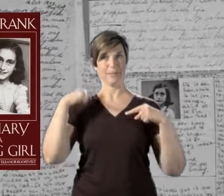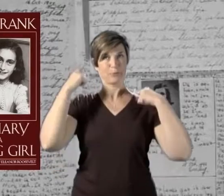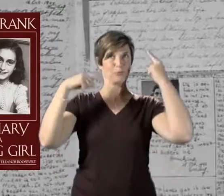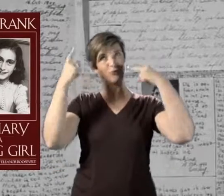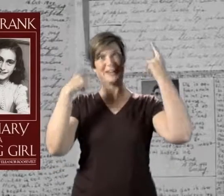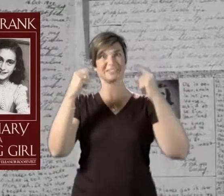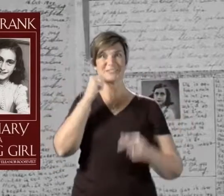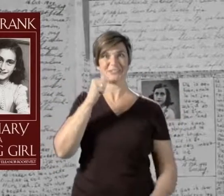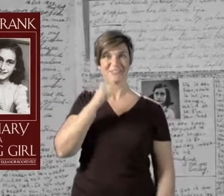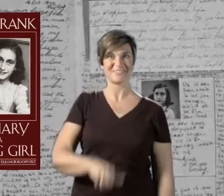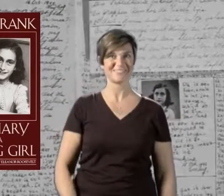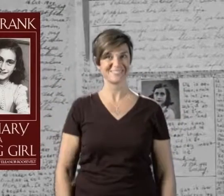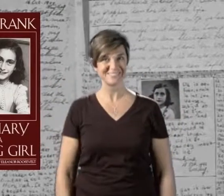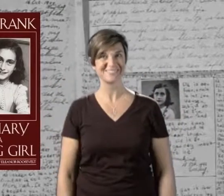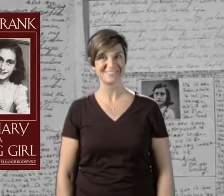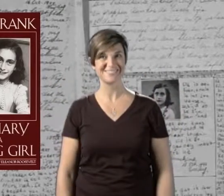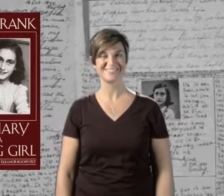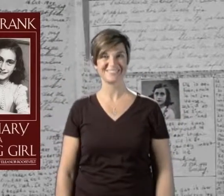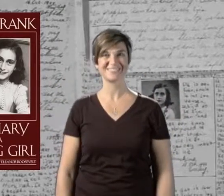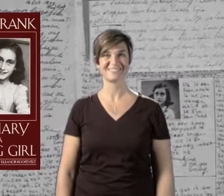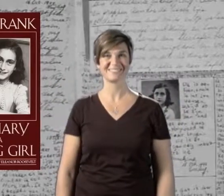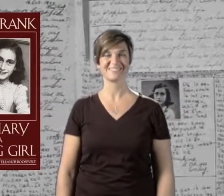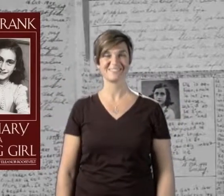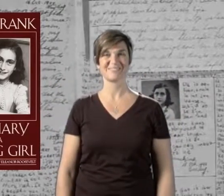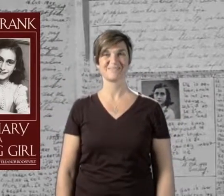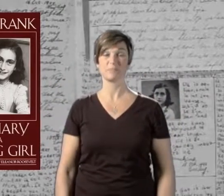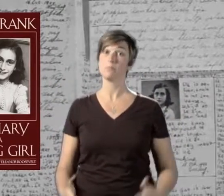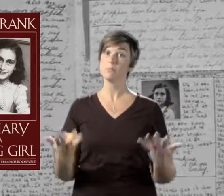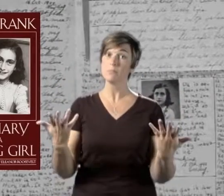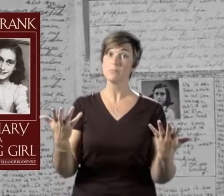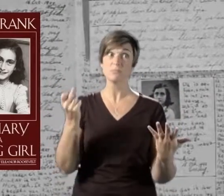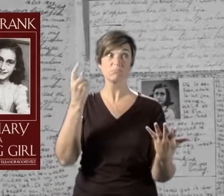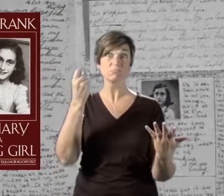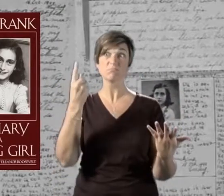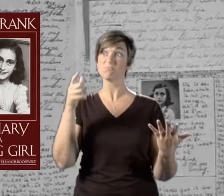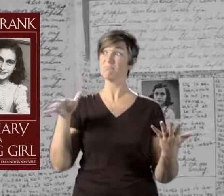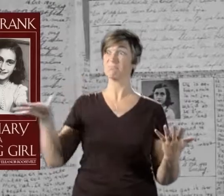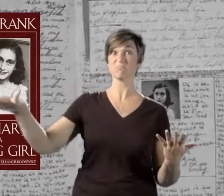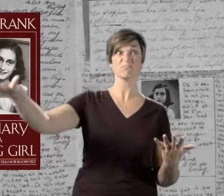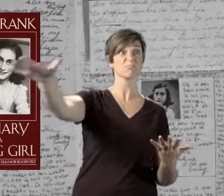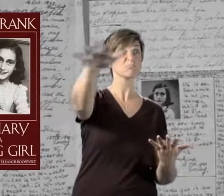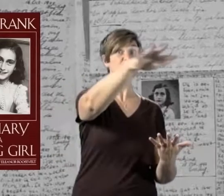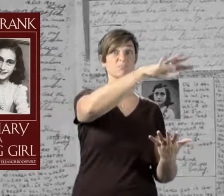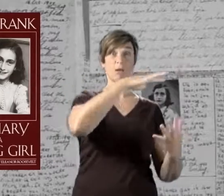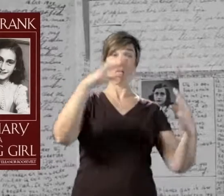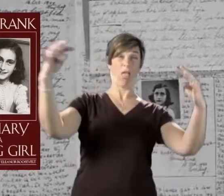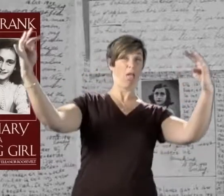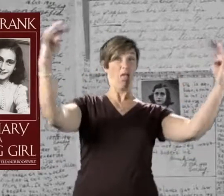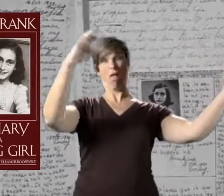But I do live in crazy times, and under still crazier